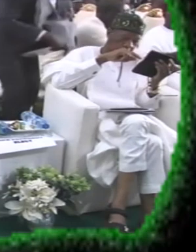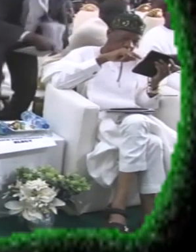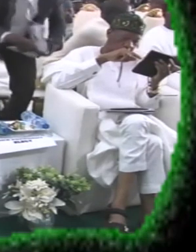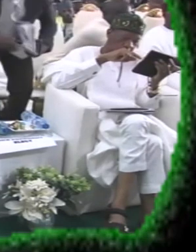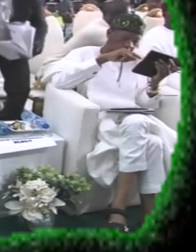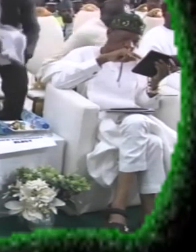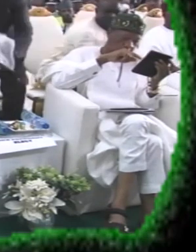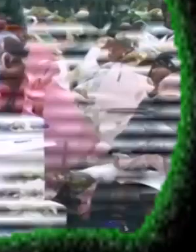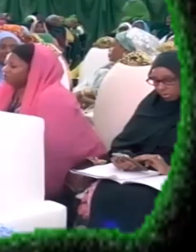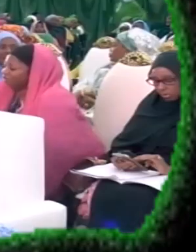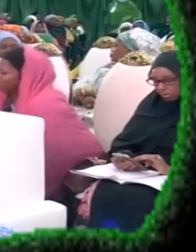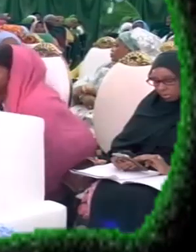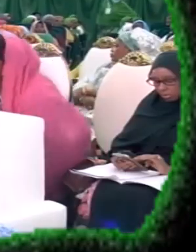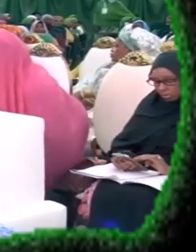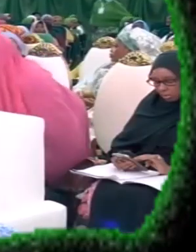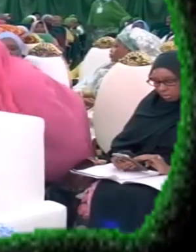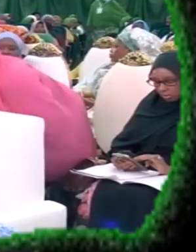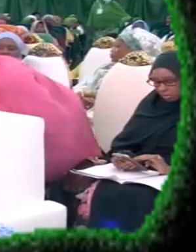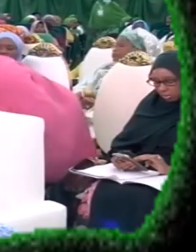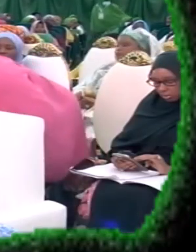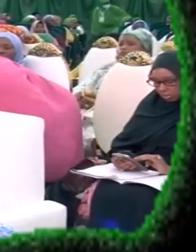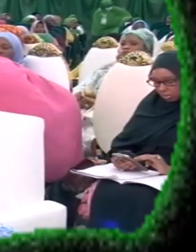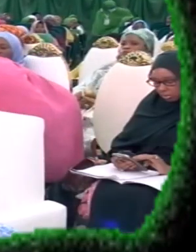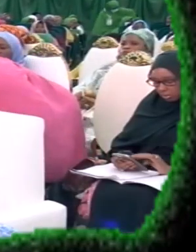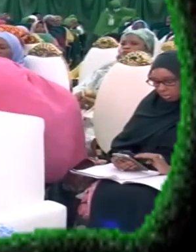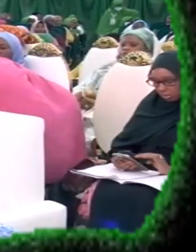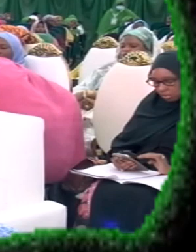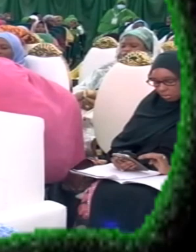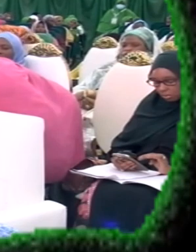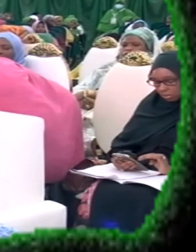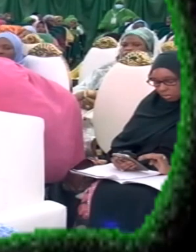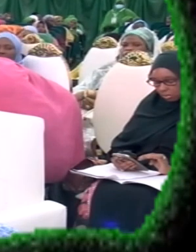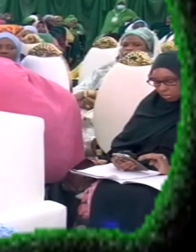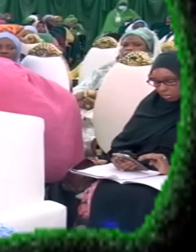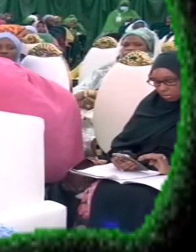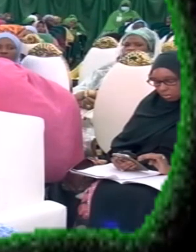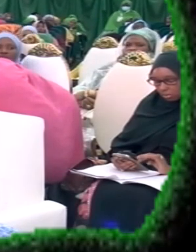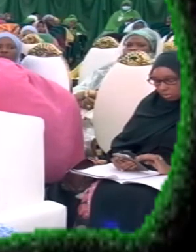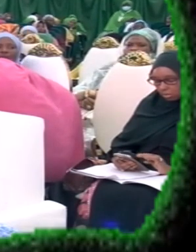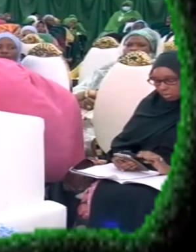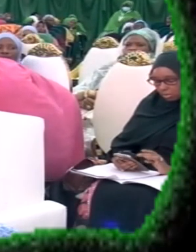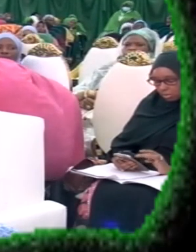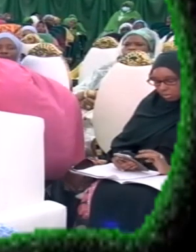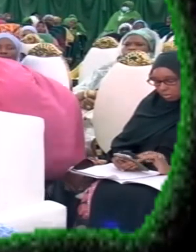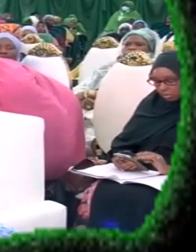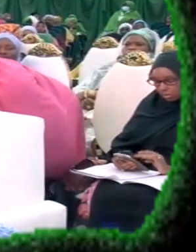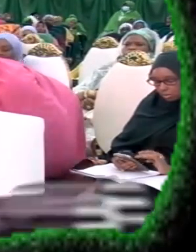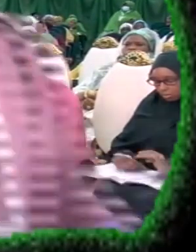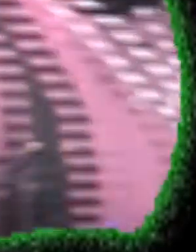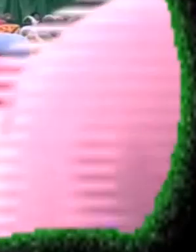President, Commander-in-Chief of the Federal Republic of Nigeria, President Muhammadu Buhari, and his own message